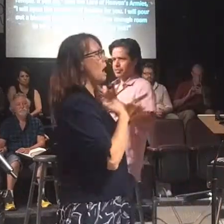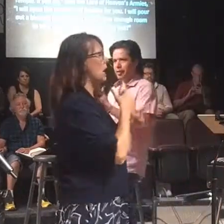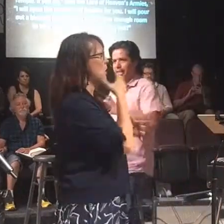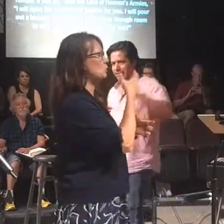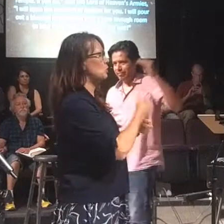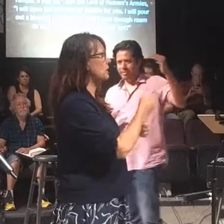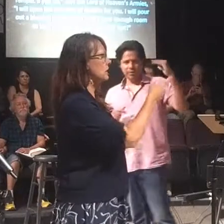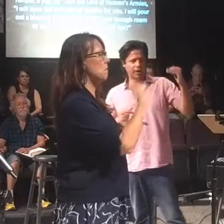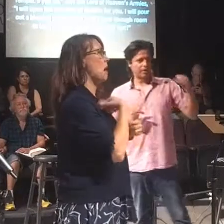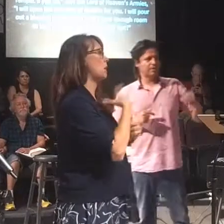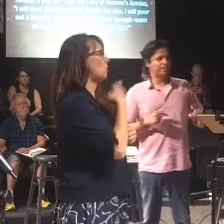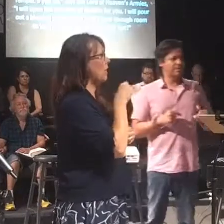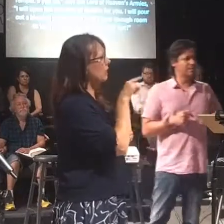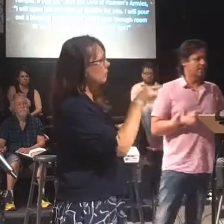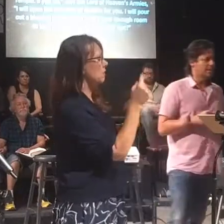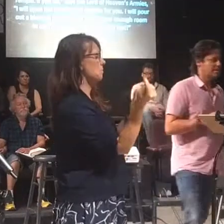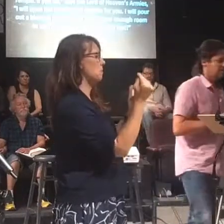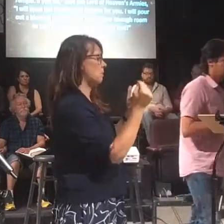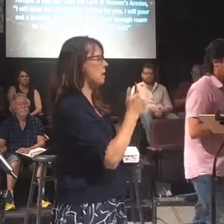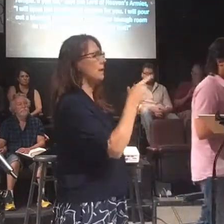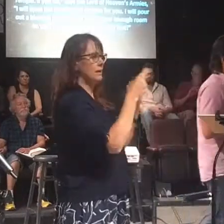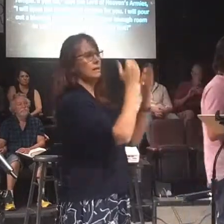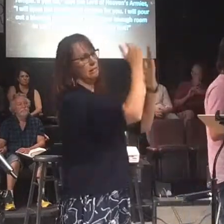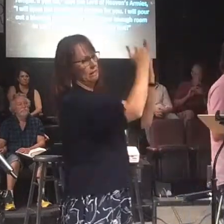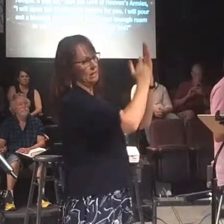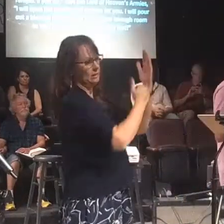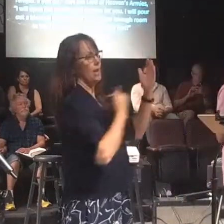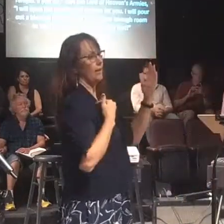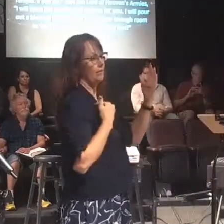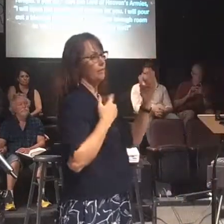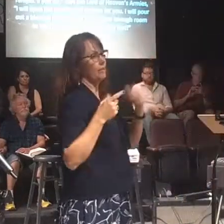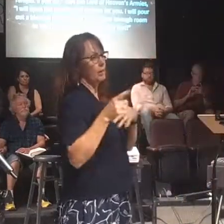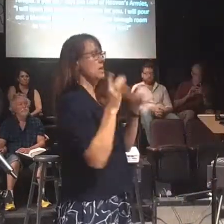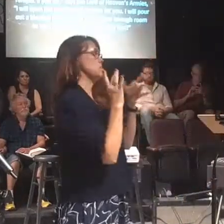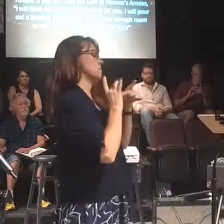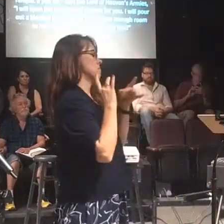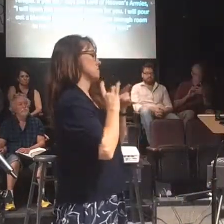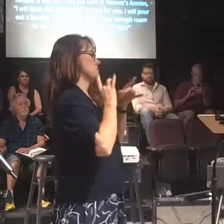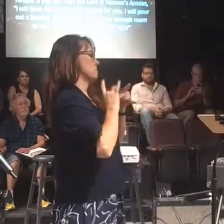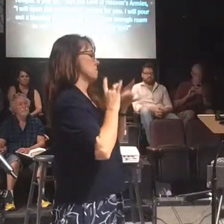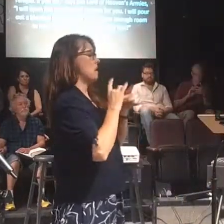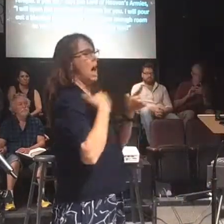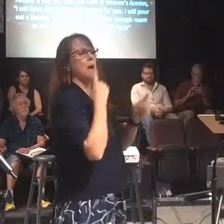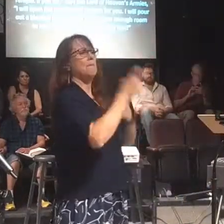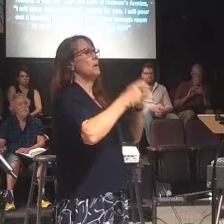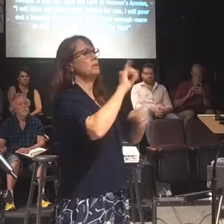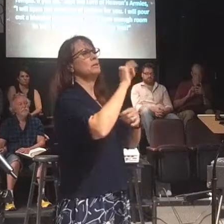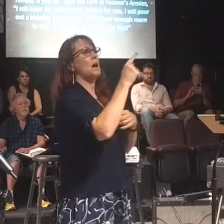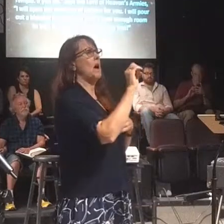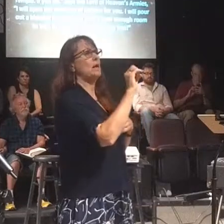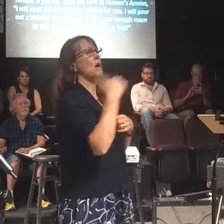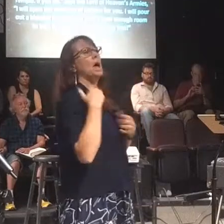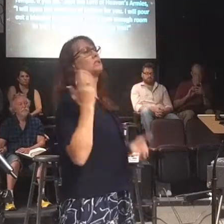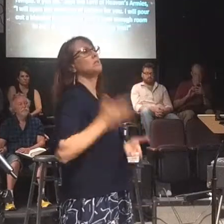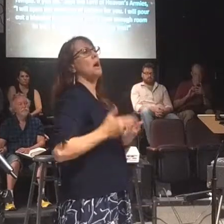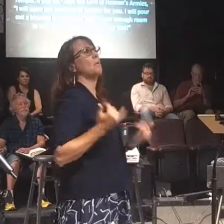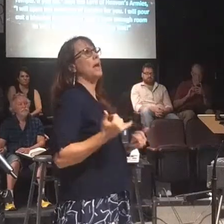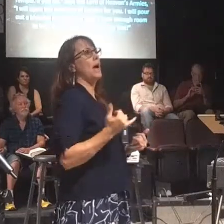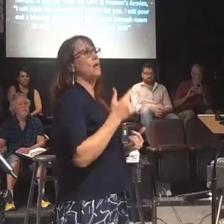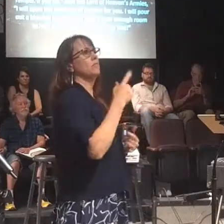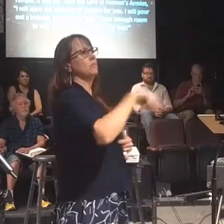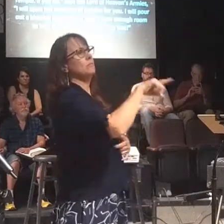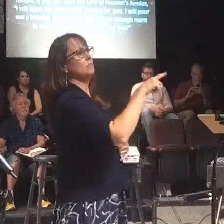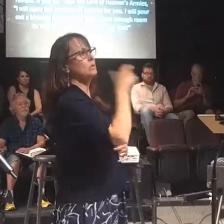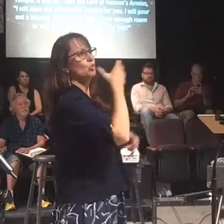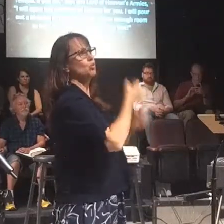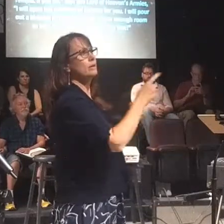And this is why. He gave me a very good and convincing list. And he goes, and you know, I haven't been tithing because of that. And